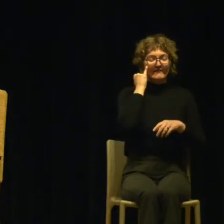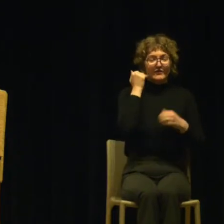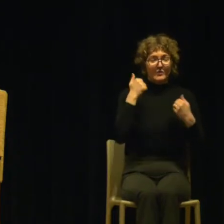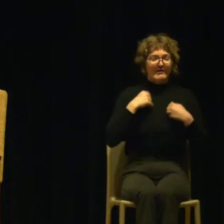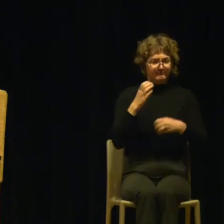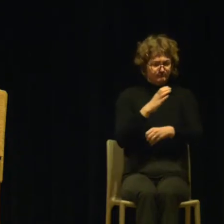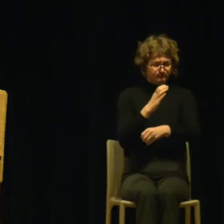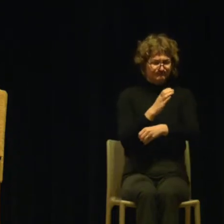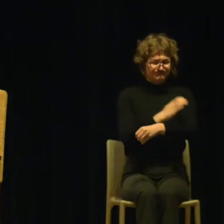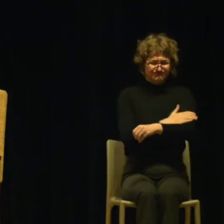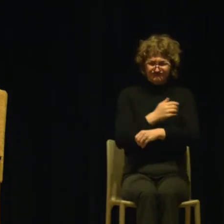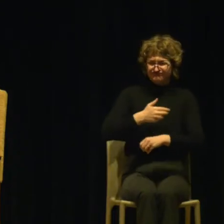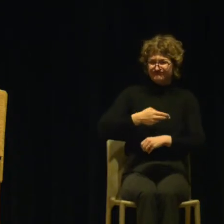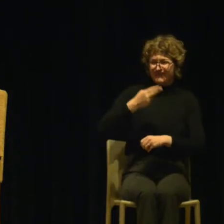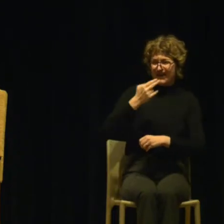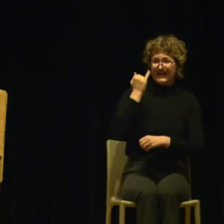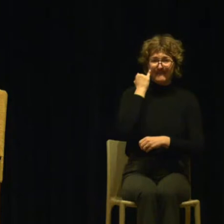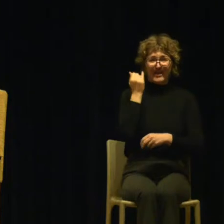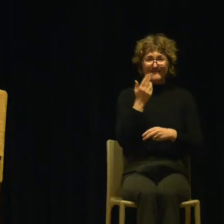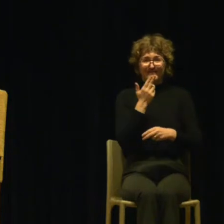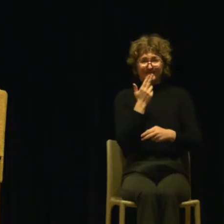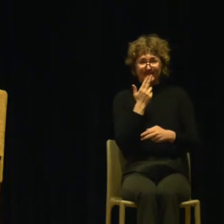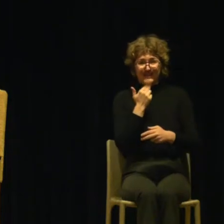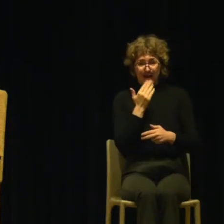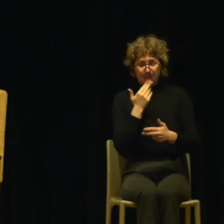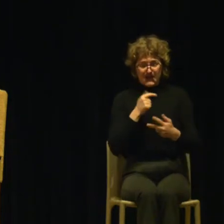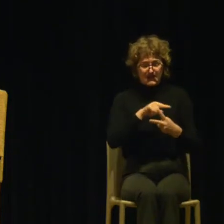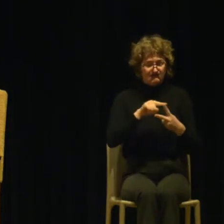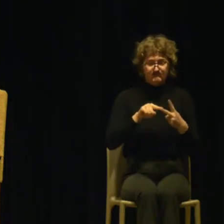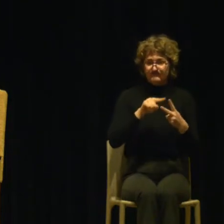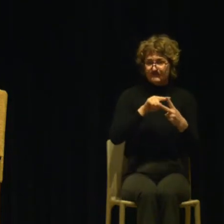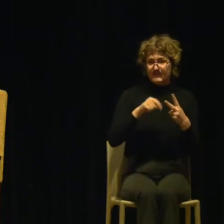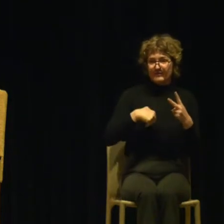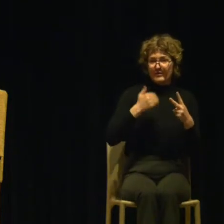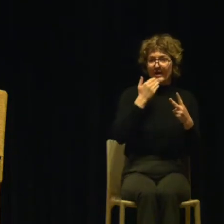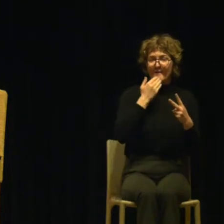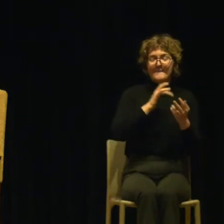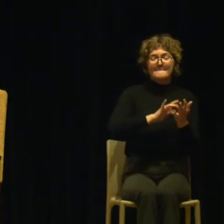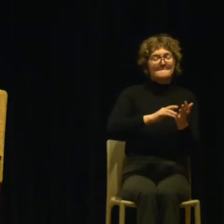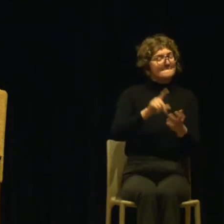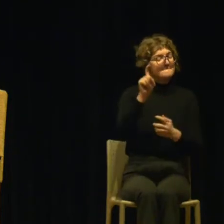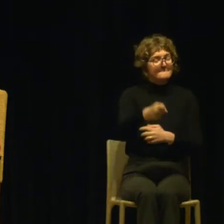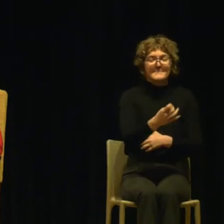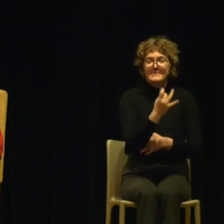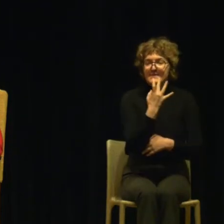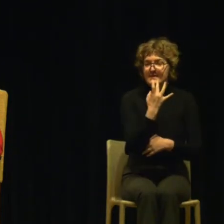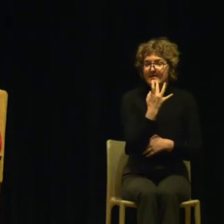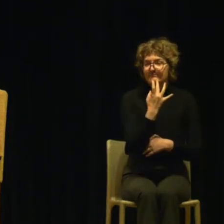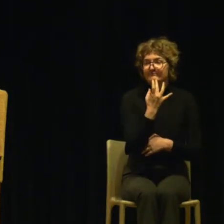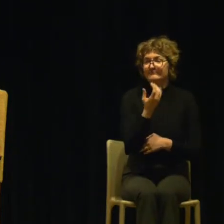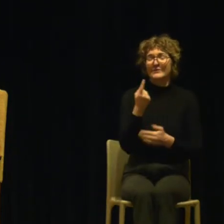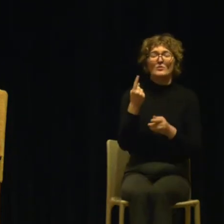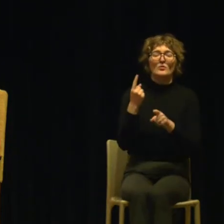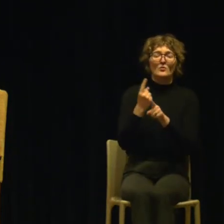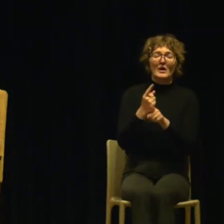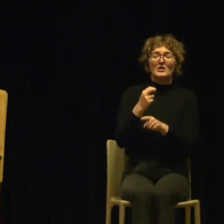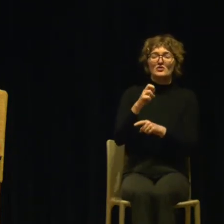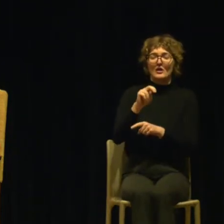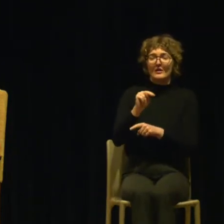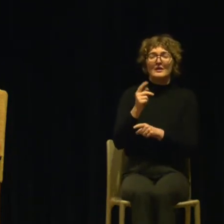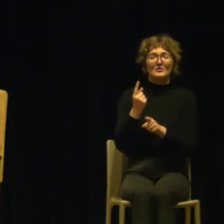blood pressure, if you already have diabetes, you must take the medications. And you are absolutely right, Sherilyn. If